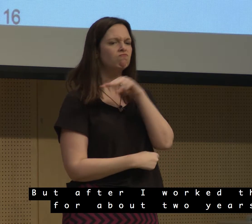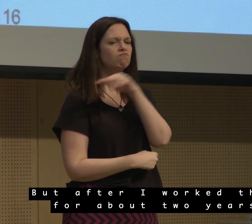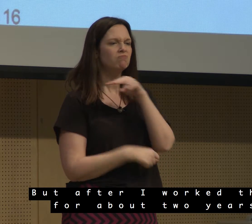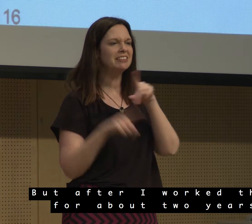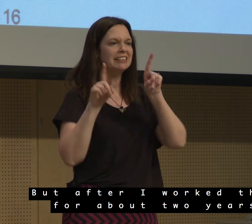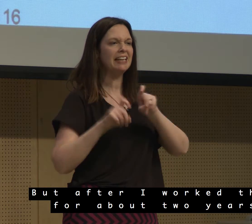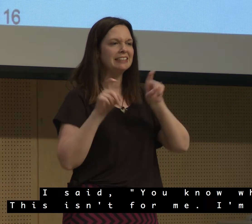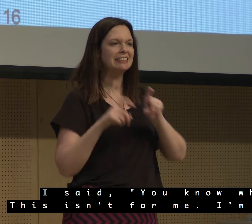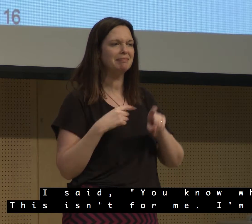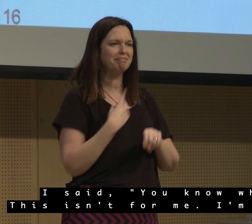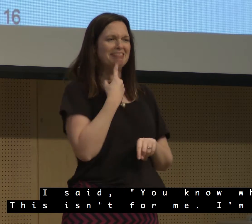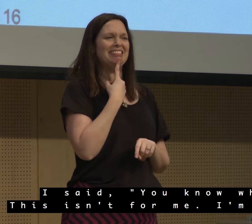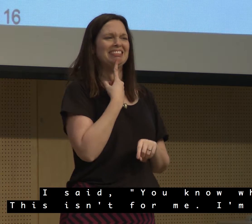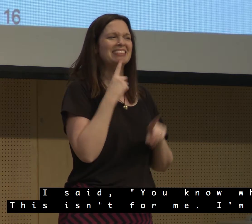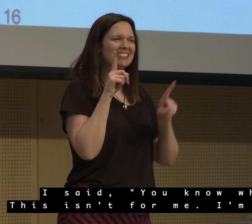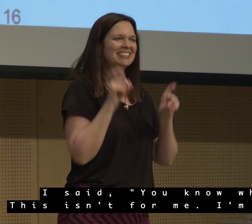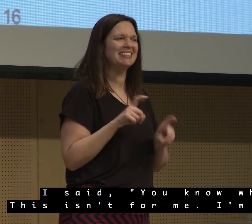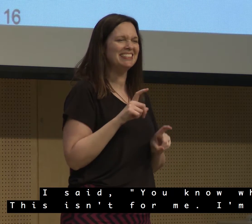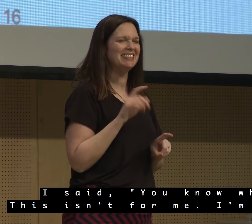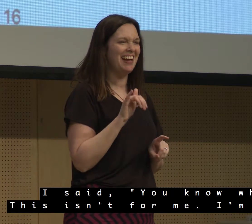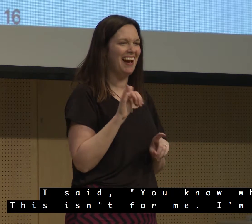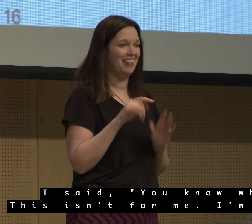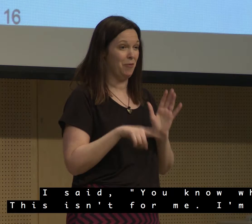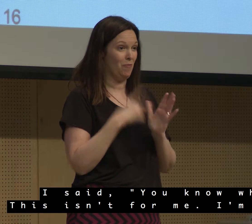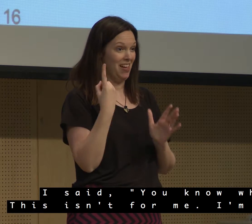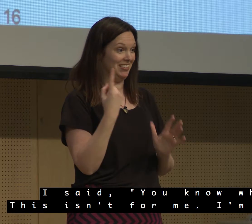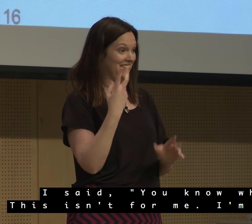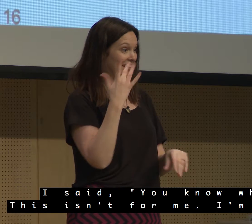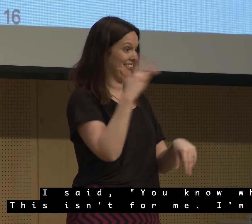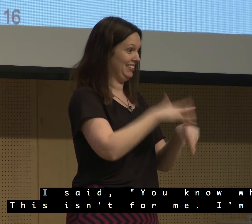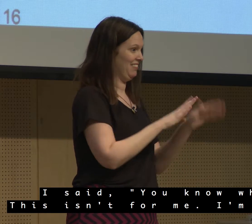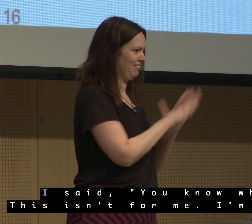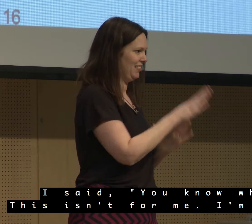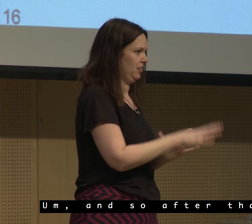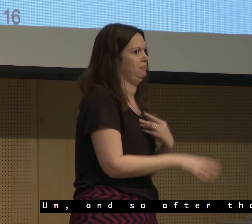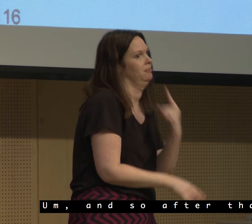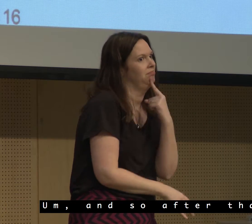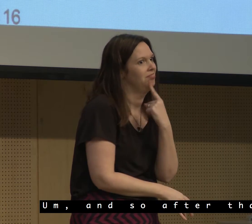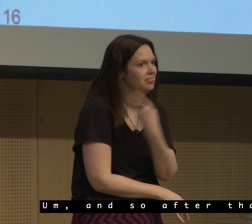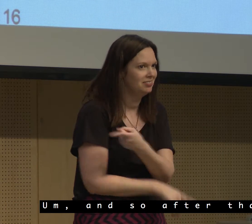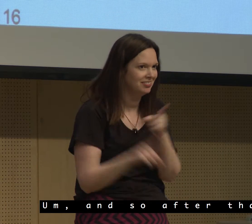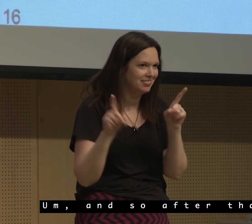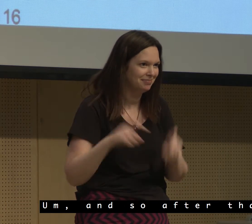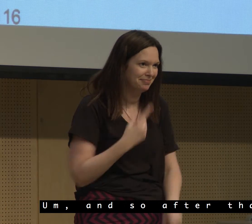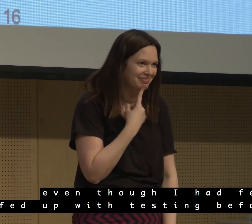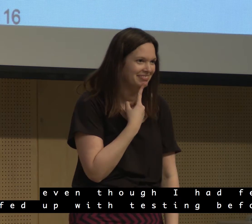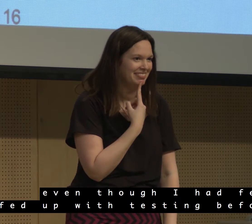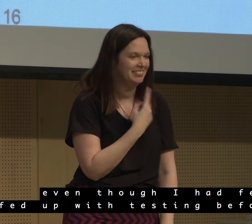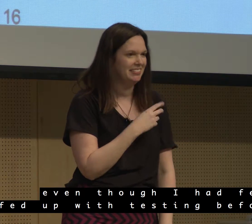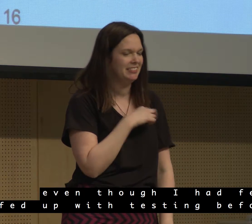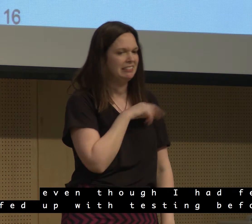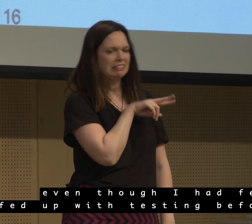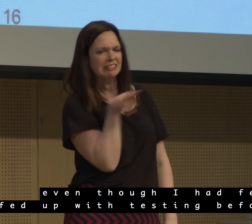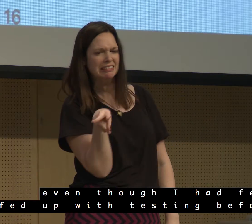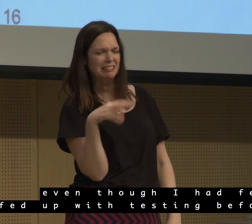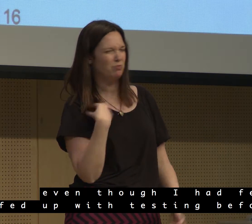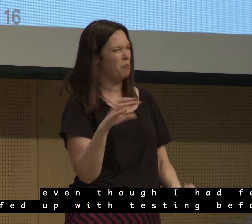there for about 2 years, I said, you know what, this isn't for me, I'm done. And so after that, even though I had felt fed up with